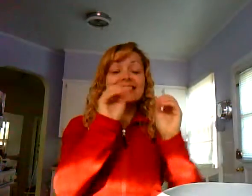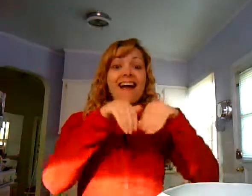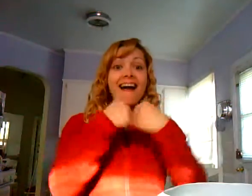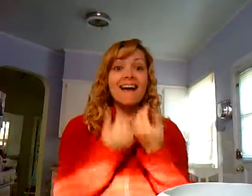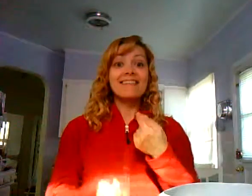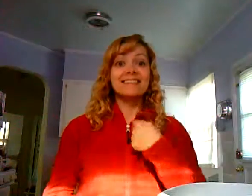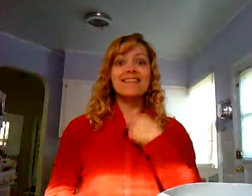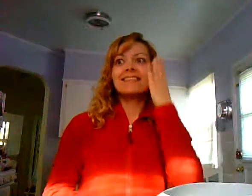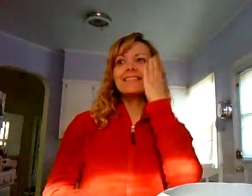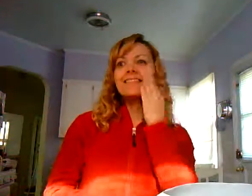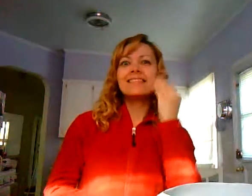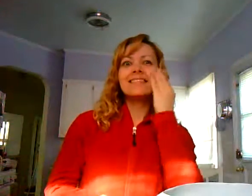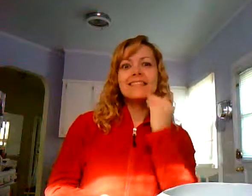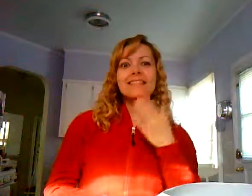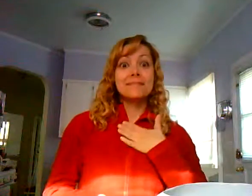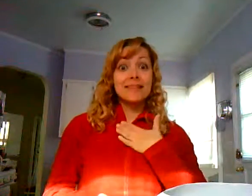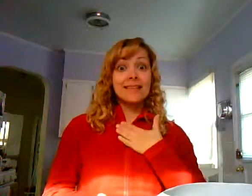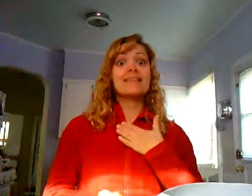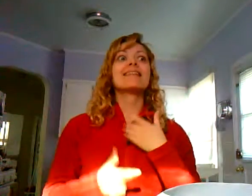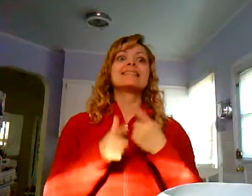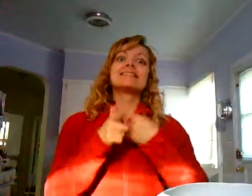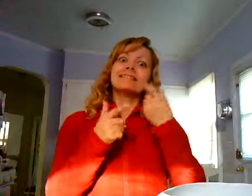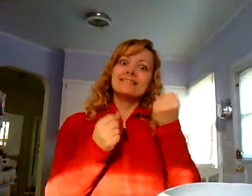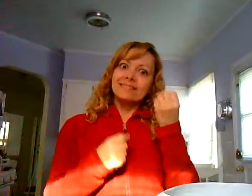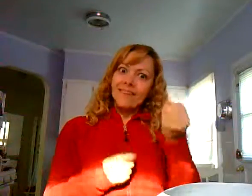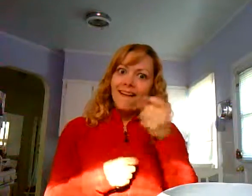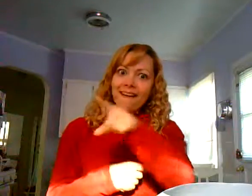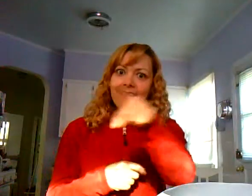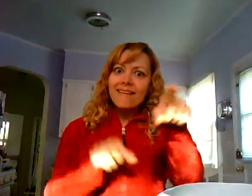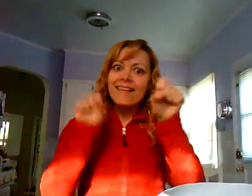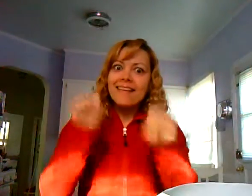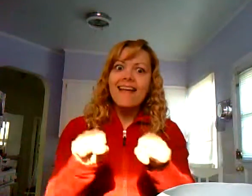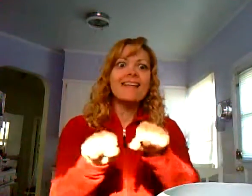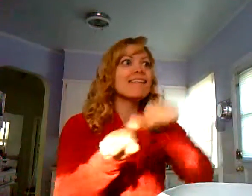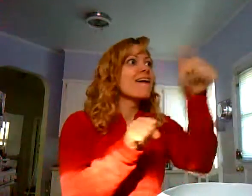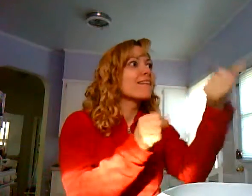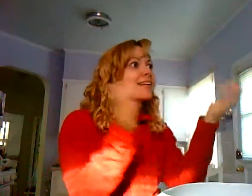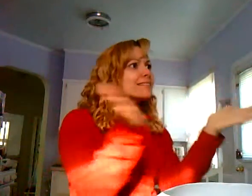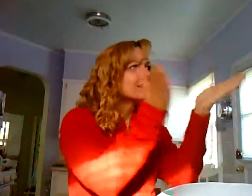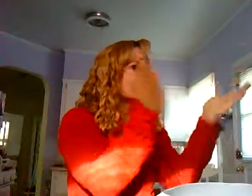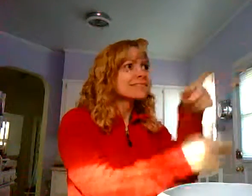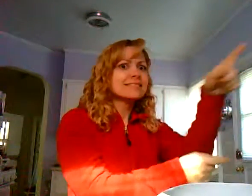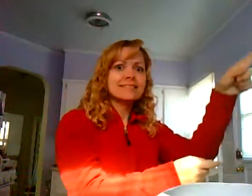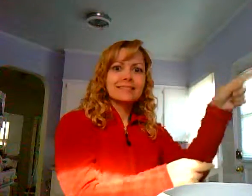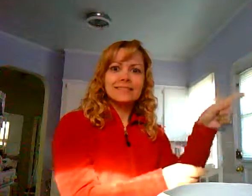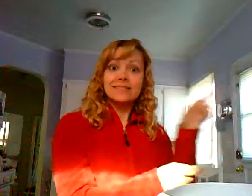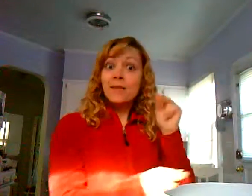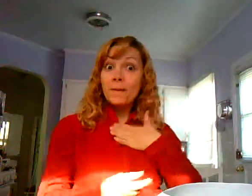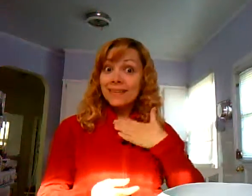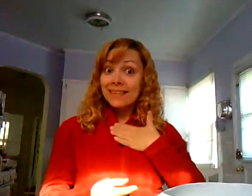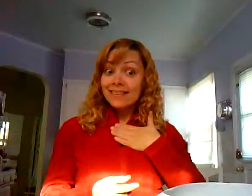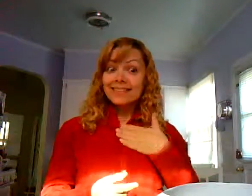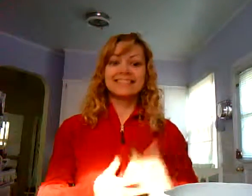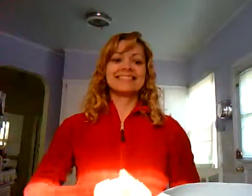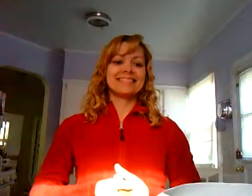that many encouragement don't worry about me look I'm just sharing my experience with you so that you can encourage others and I'm not saying